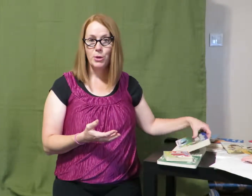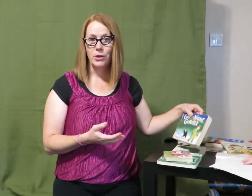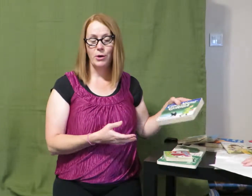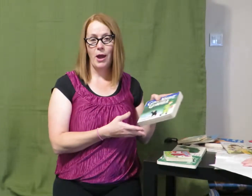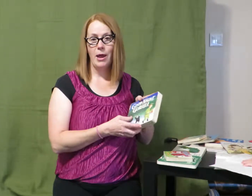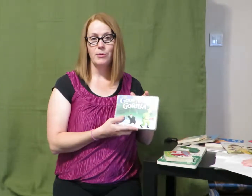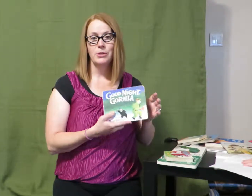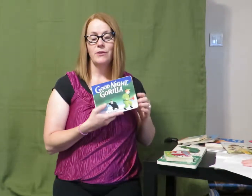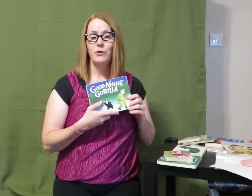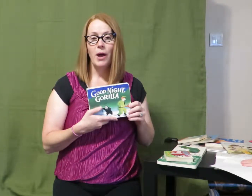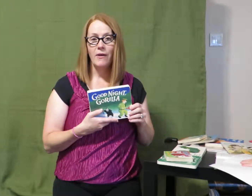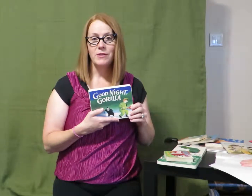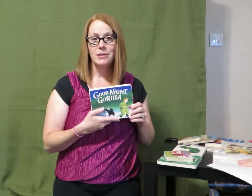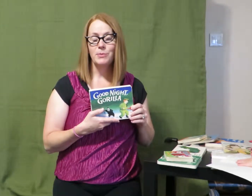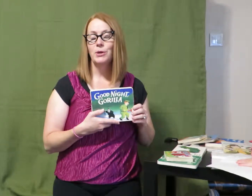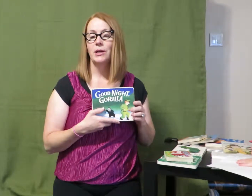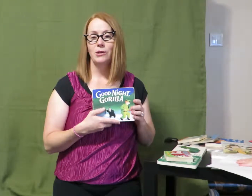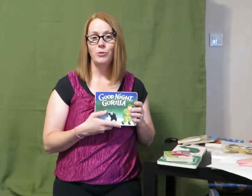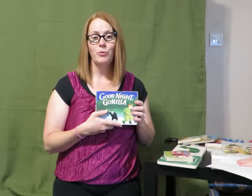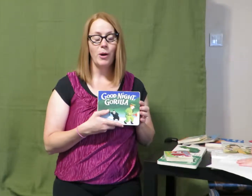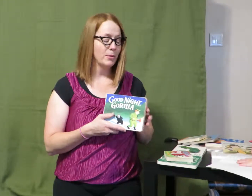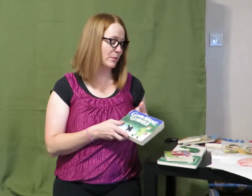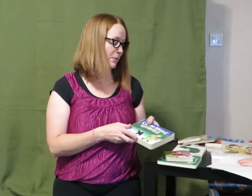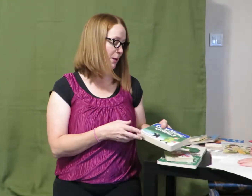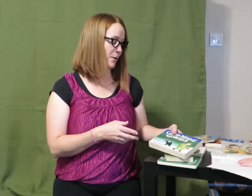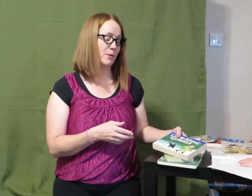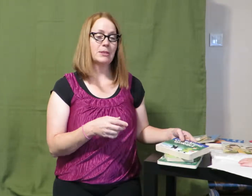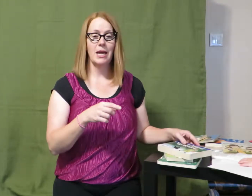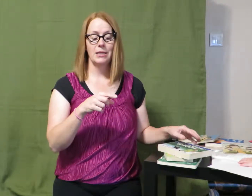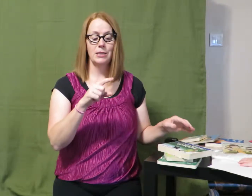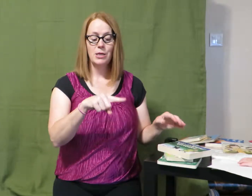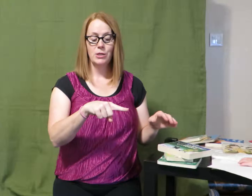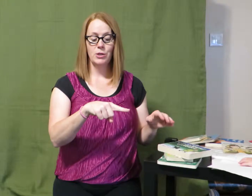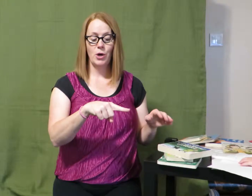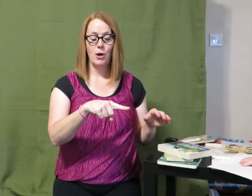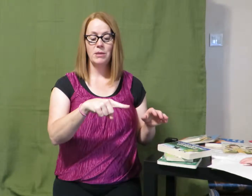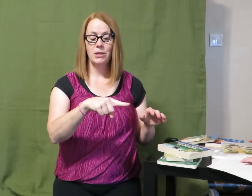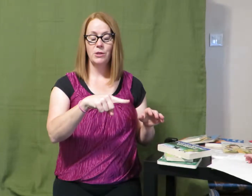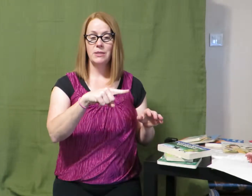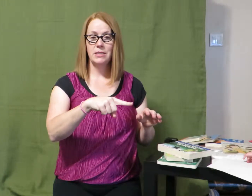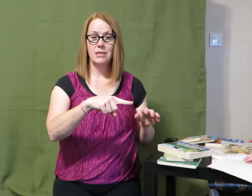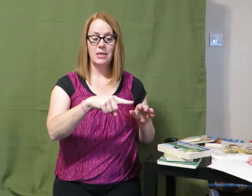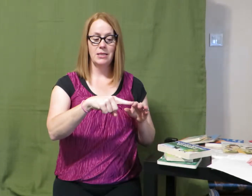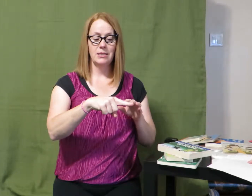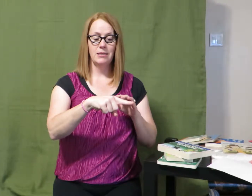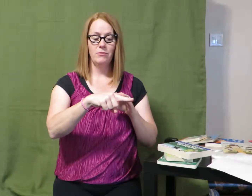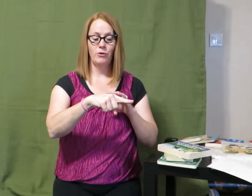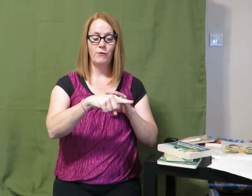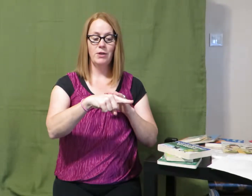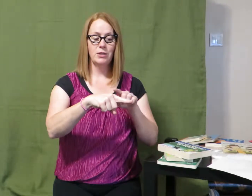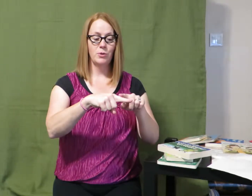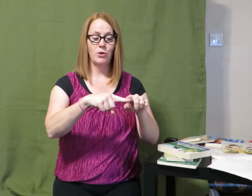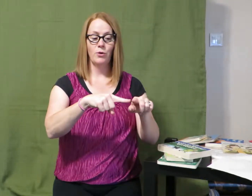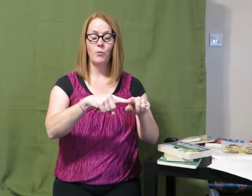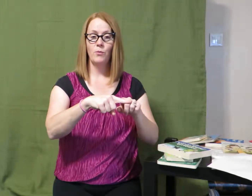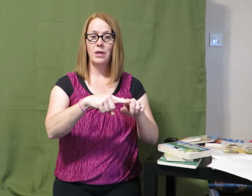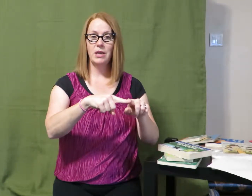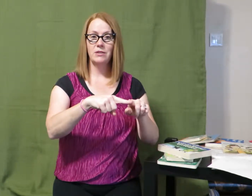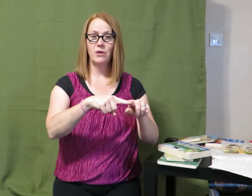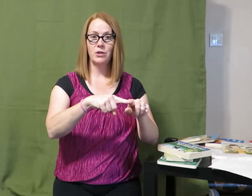that are animals. If you have this book, you will probably want to know those signs. So your armadillo is your fist with your index finger